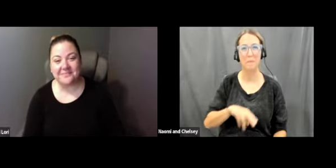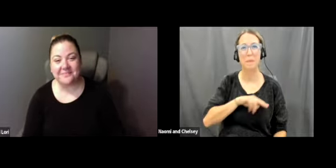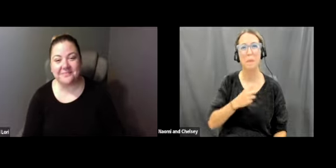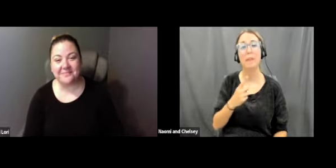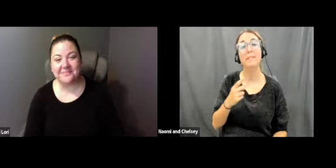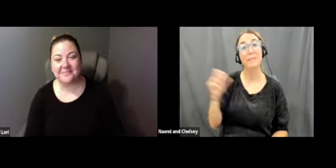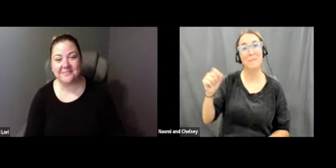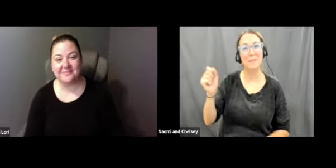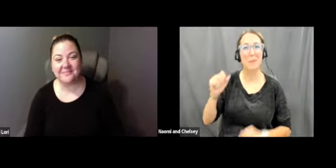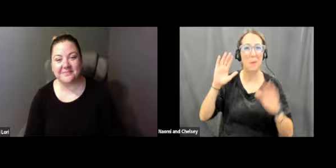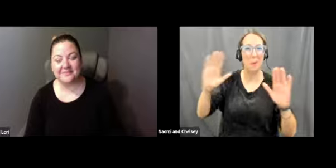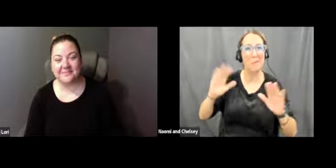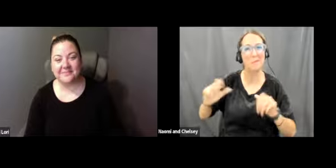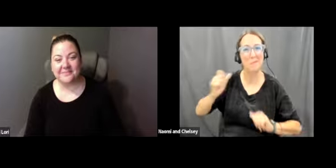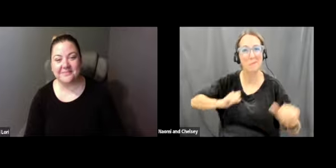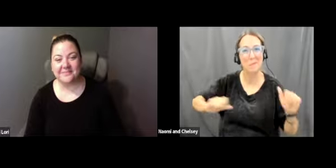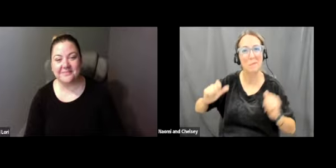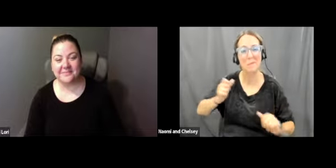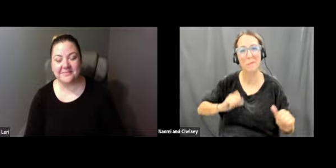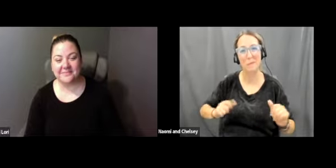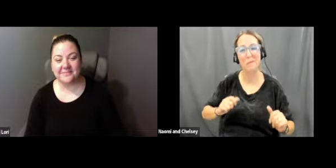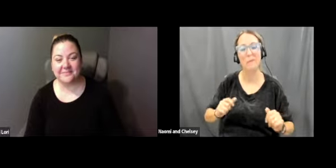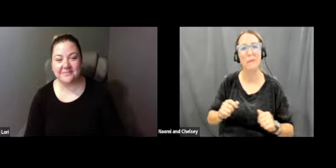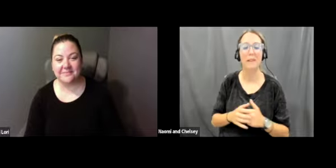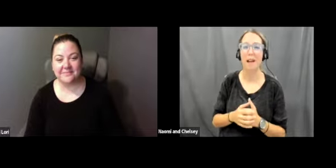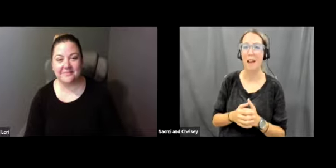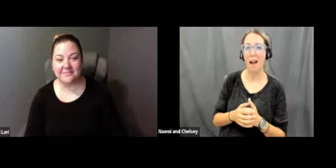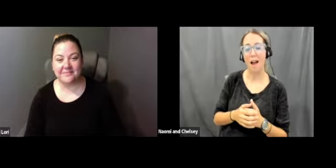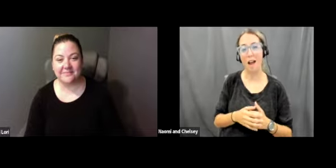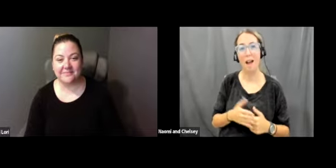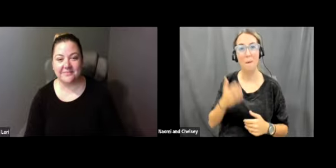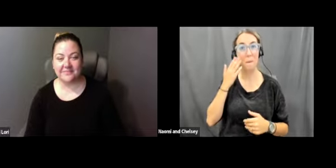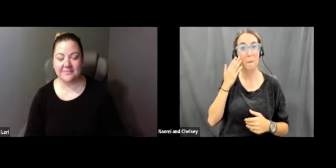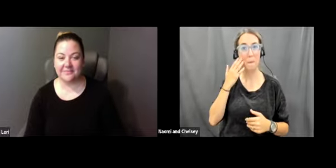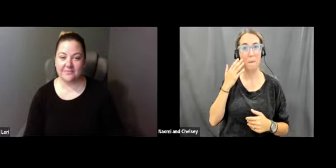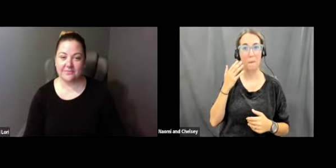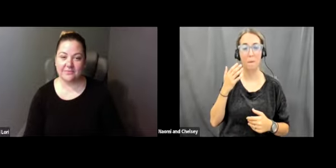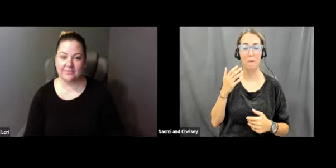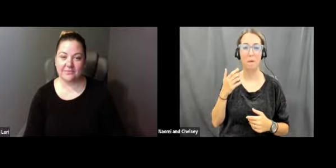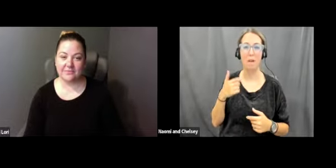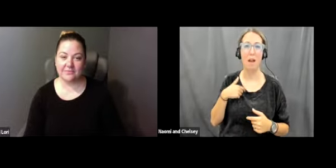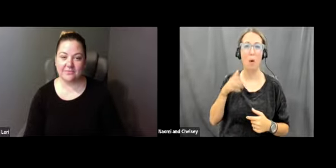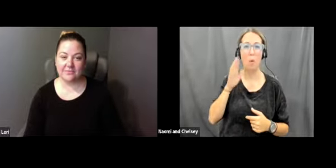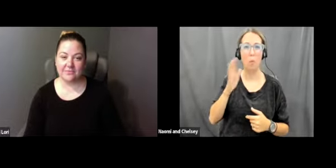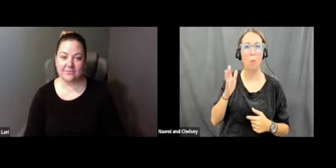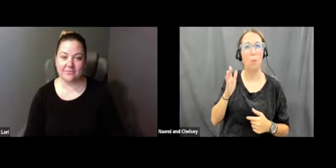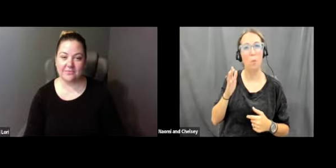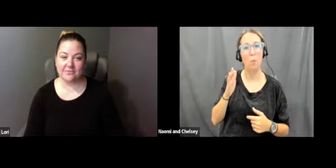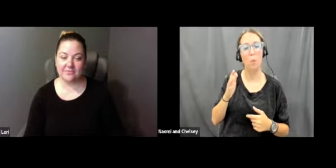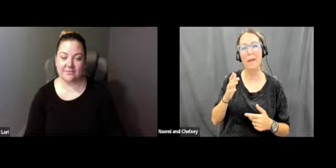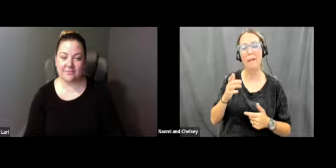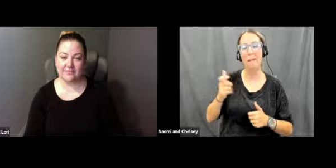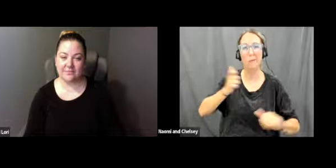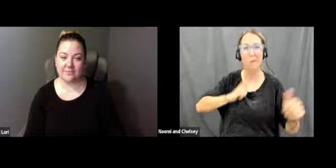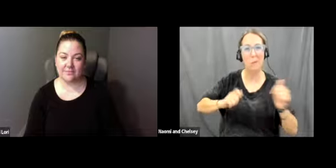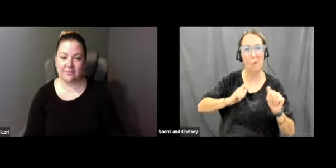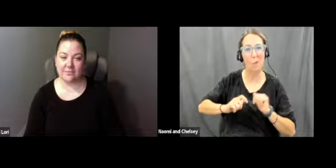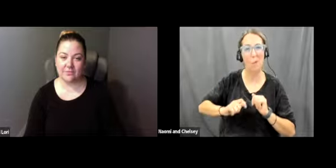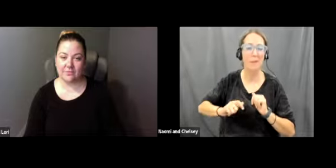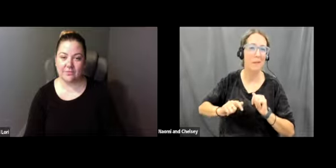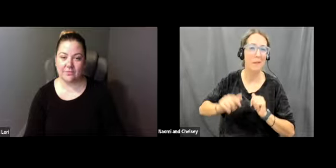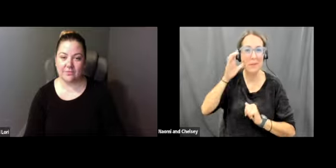really awesome episode, and I am definitely, I know I personally will go back and listen to this episode again. Mm-hmm.